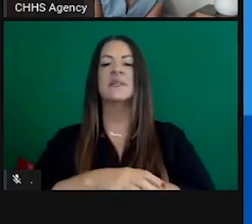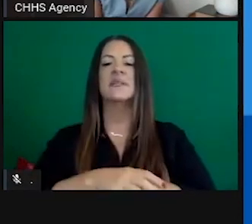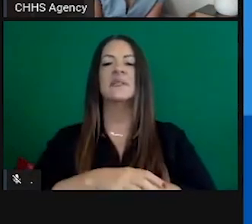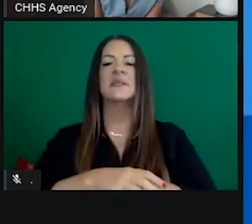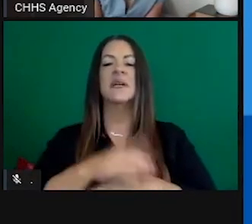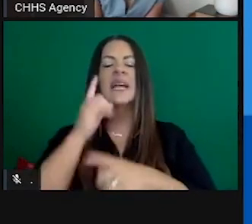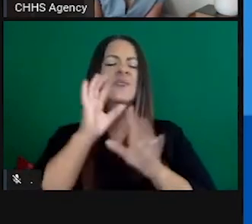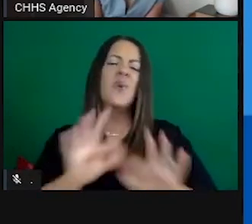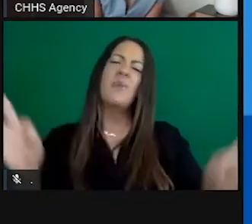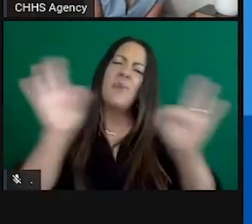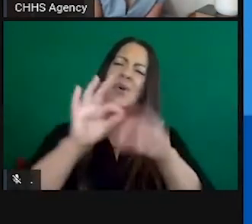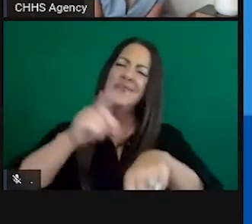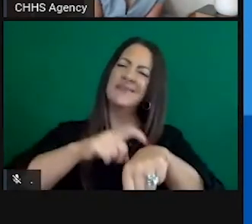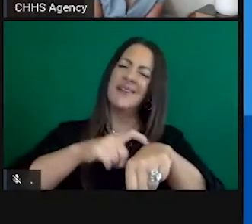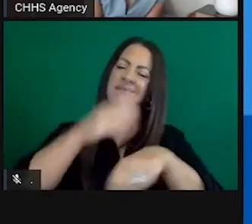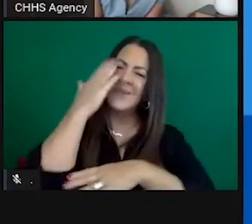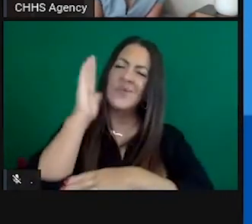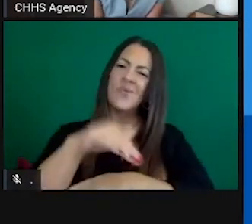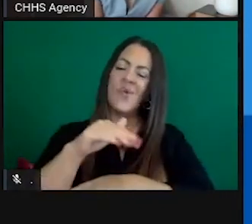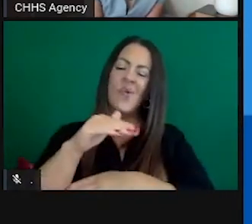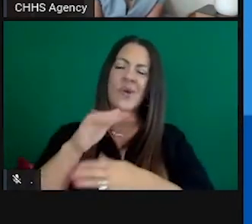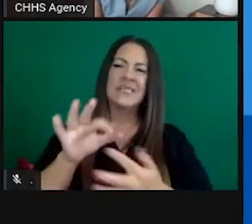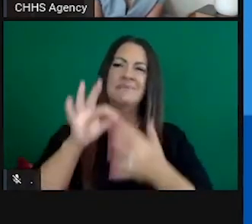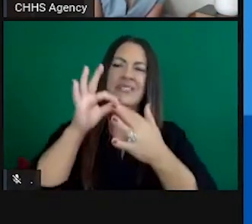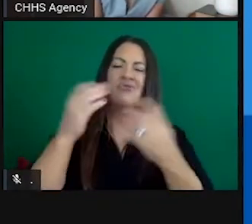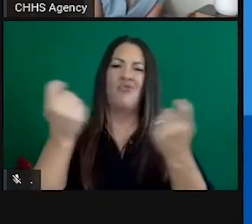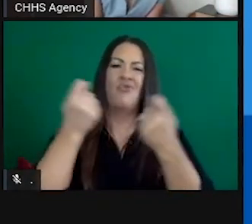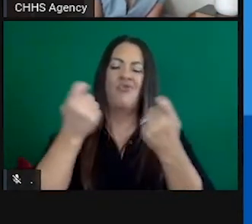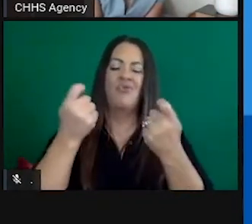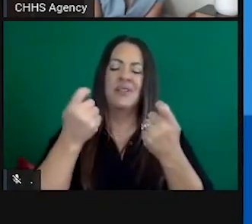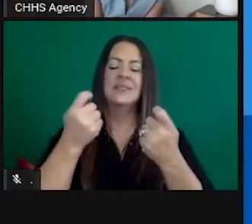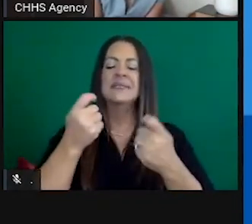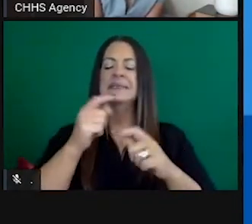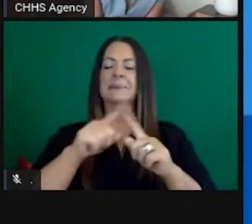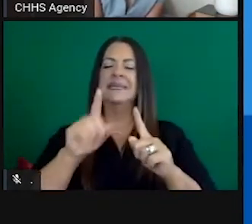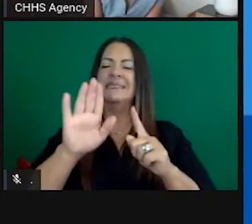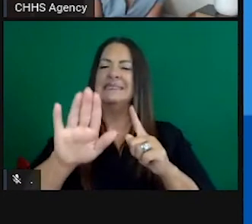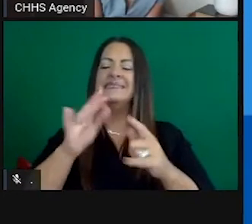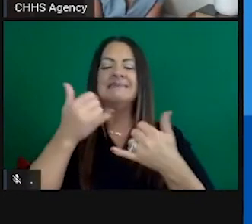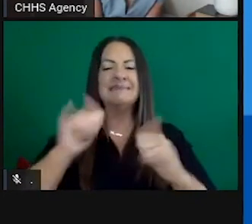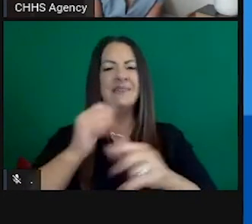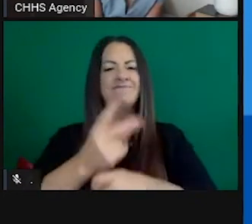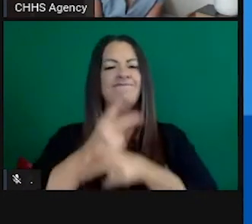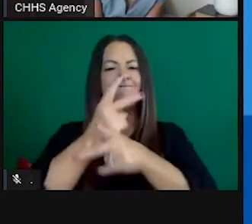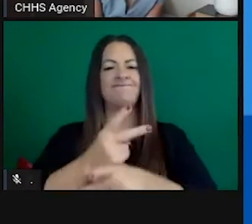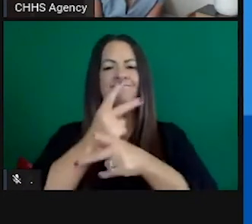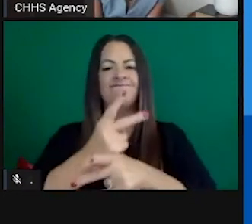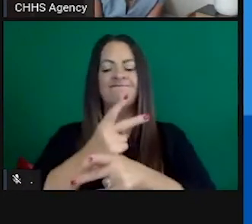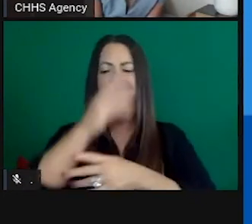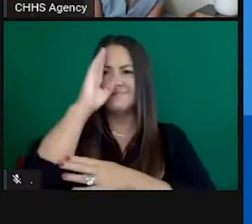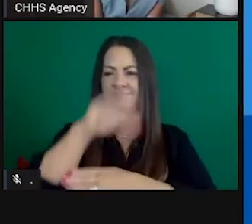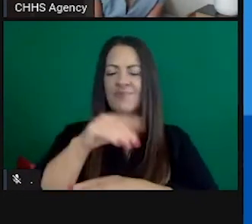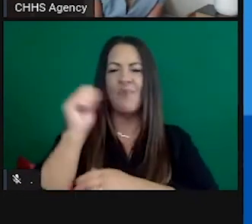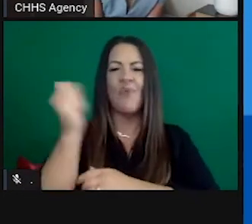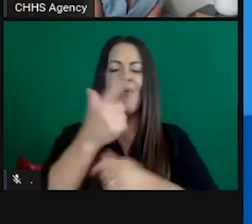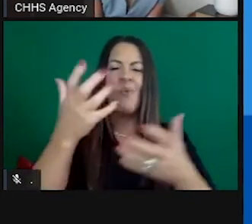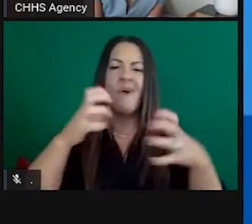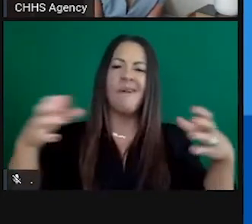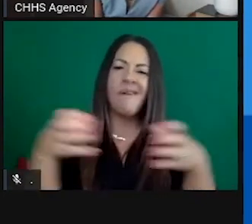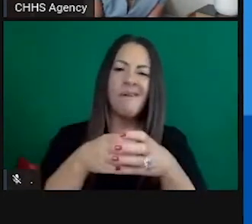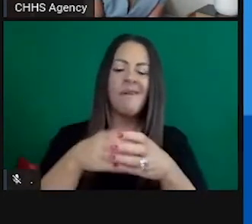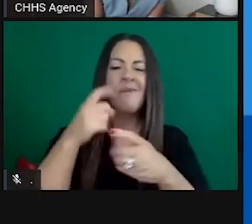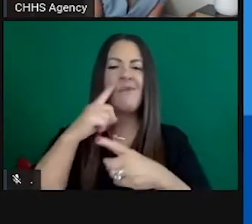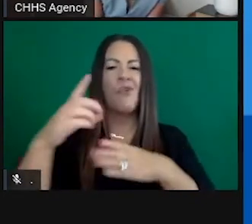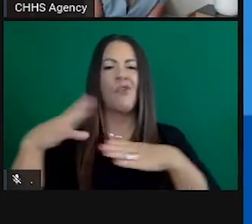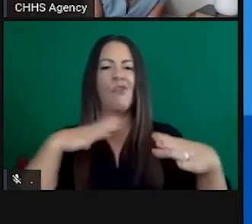time, but we cannot let our guard down. And we know a lot of holidays are coming up, and this is a time that people want to be together, but really